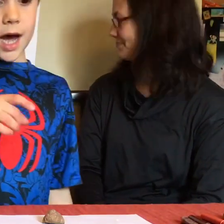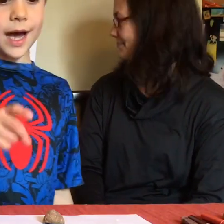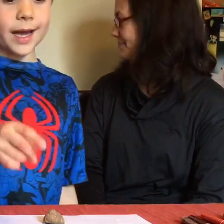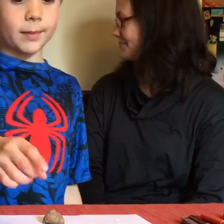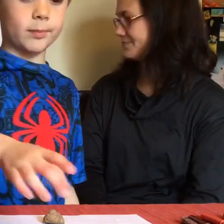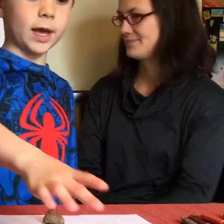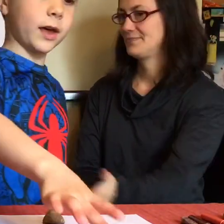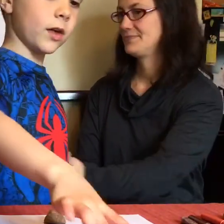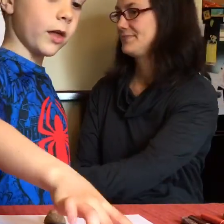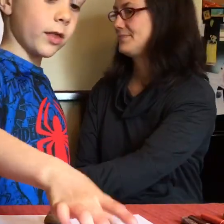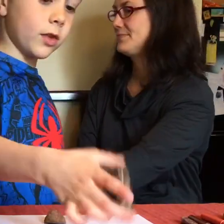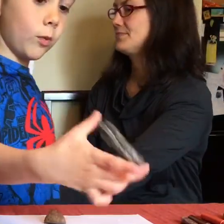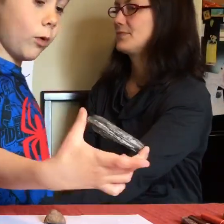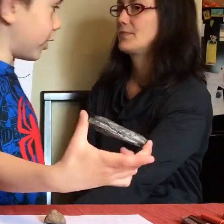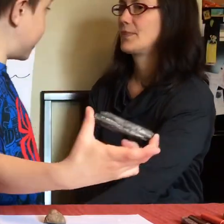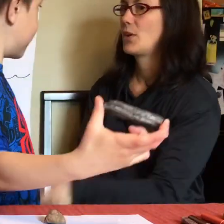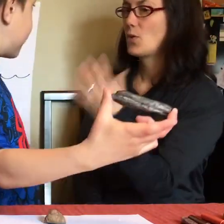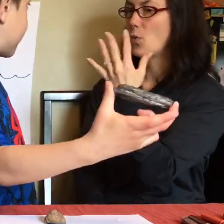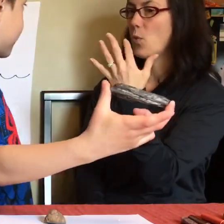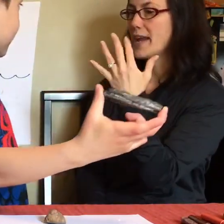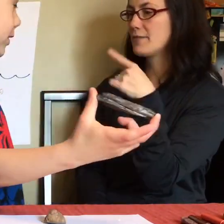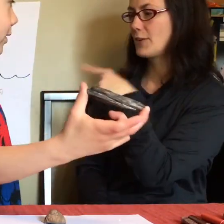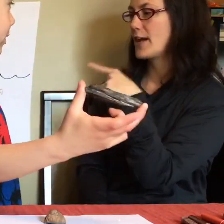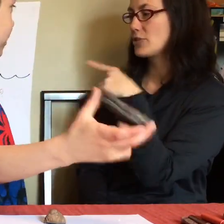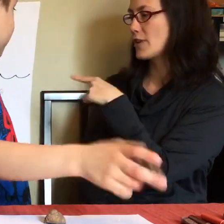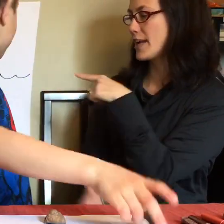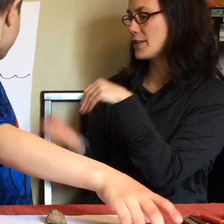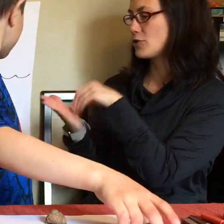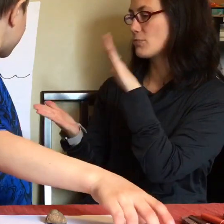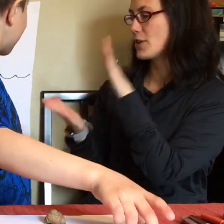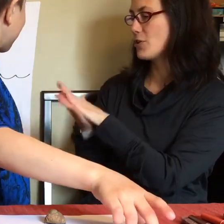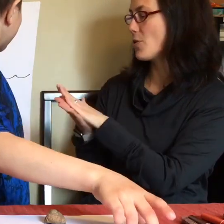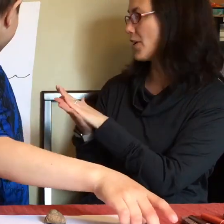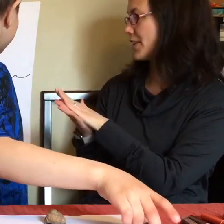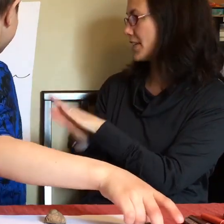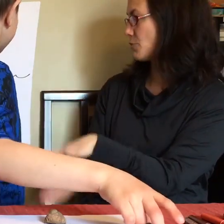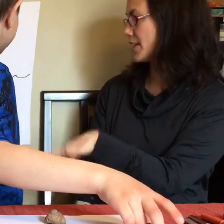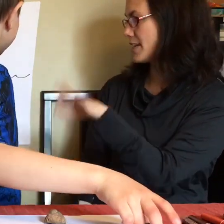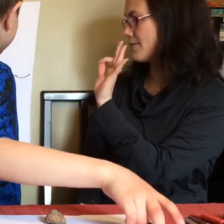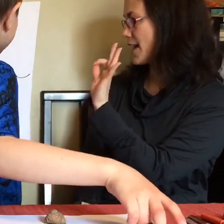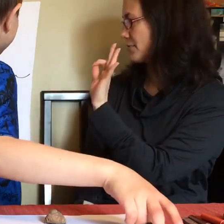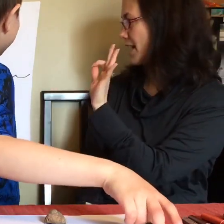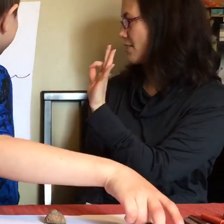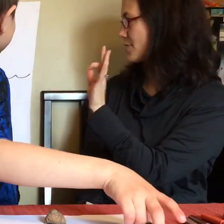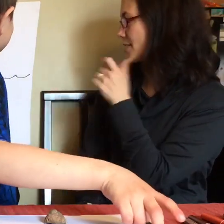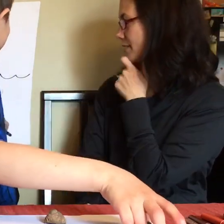I pick the wood. Wait for Andrade to record what he found out.